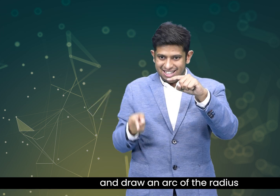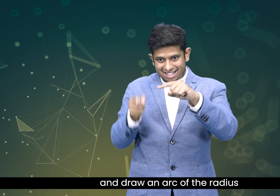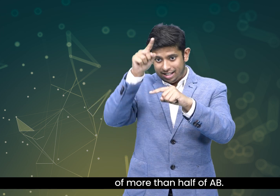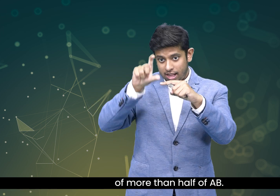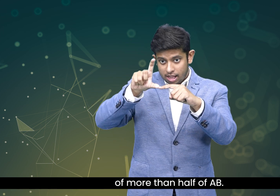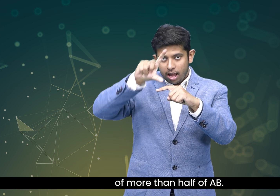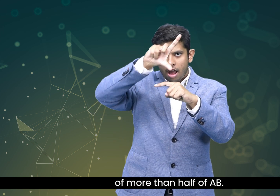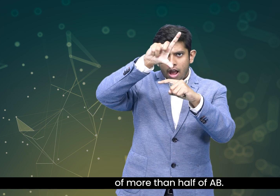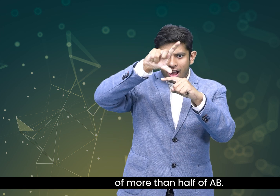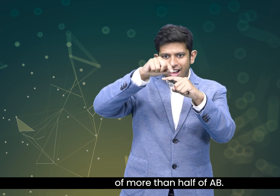radius of more than half of AB.